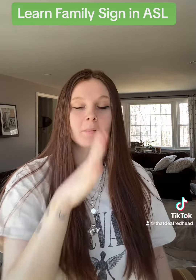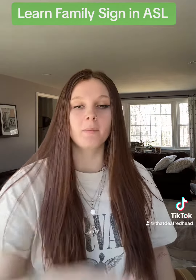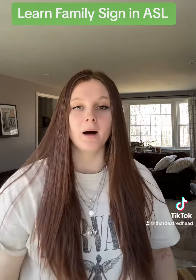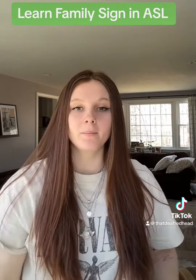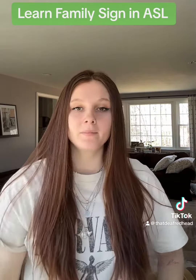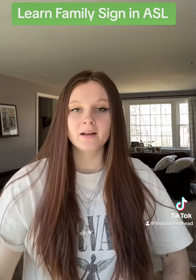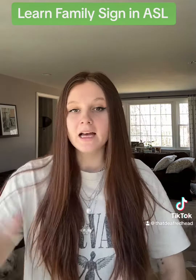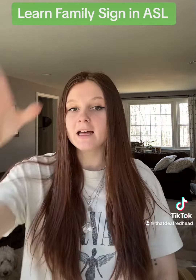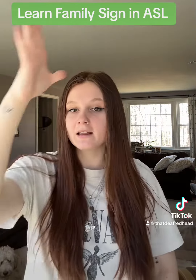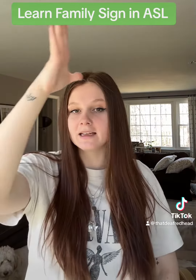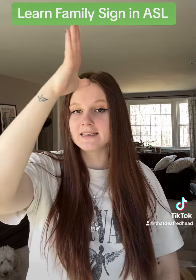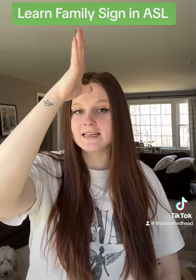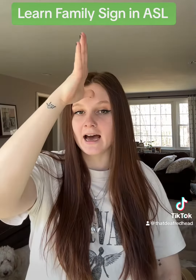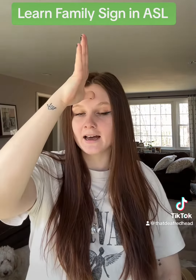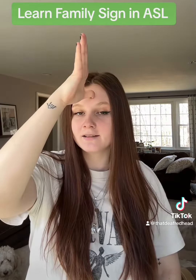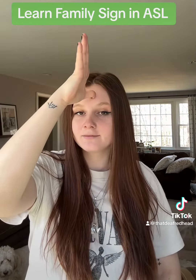Mom. And dad.